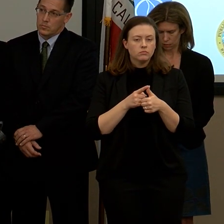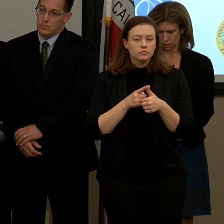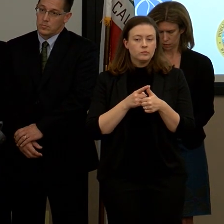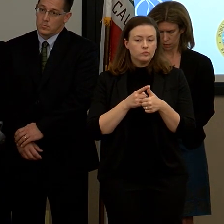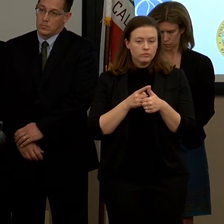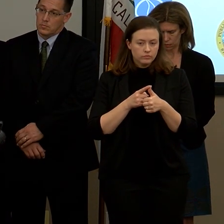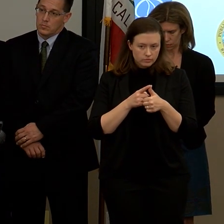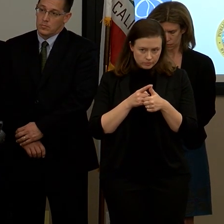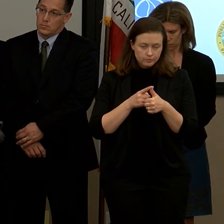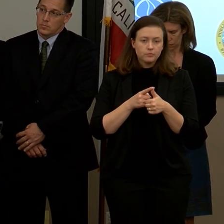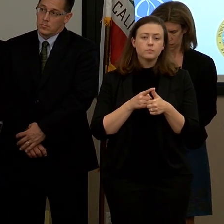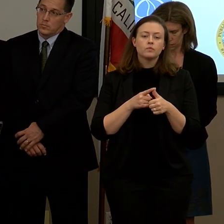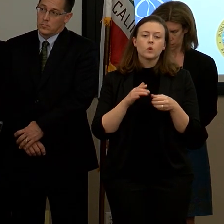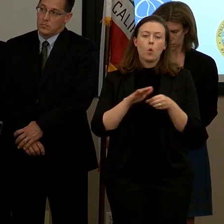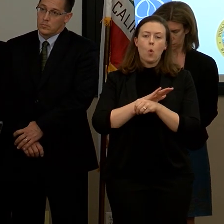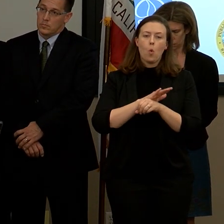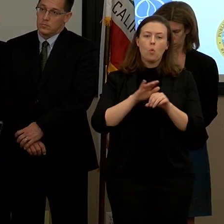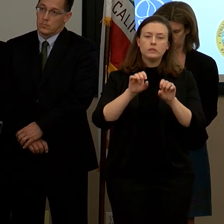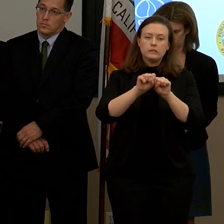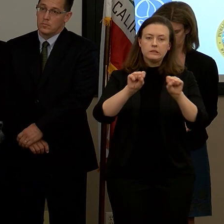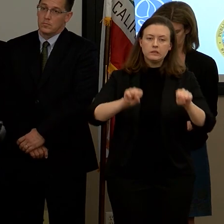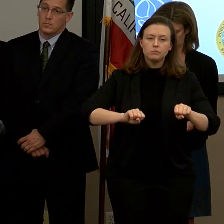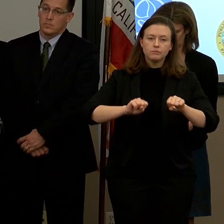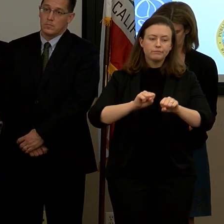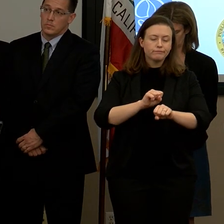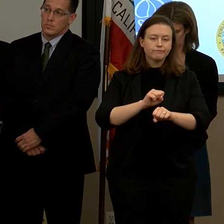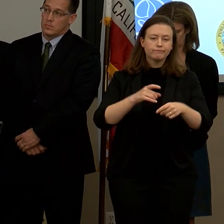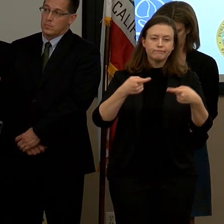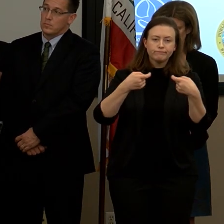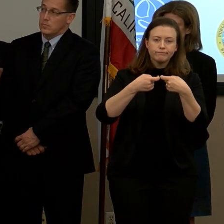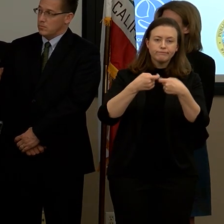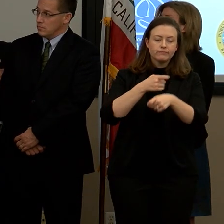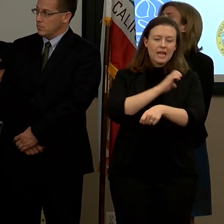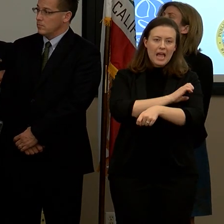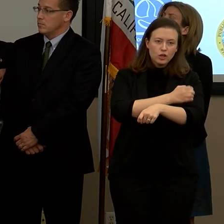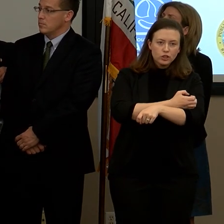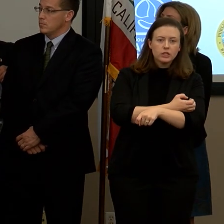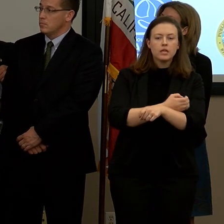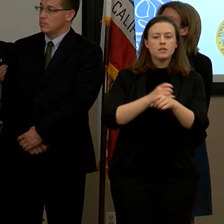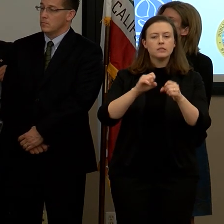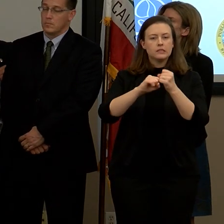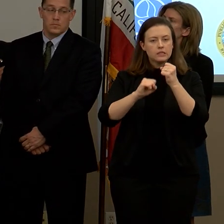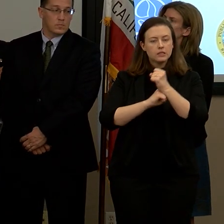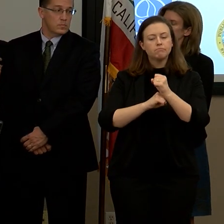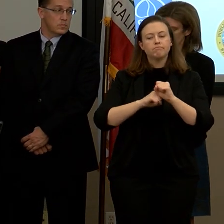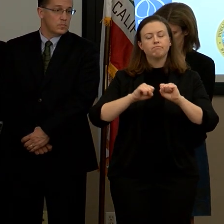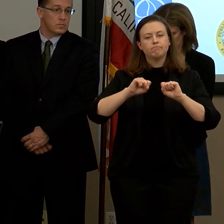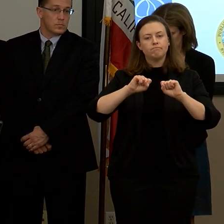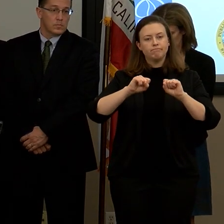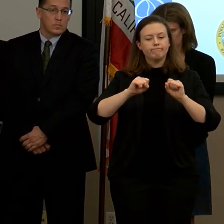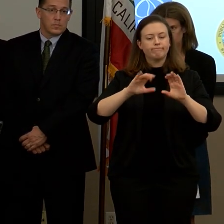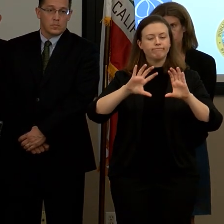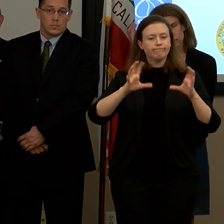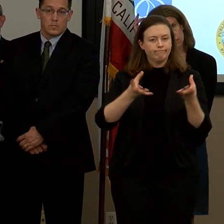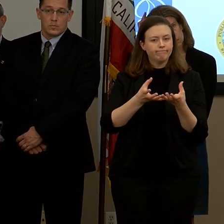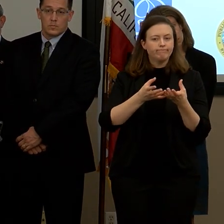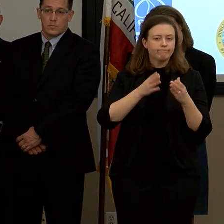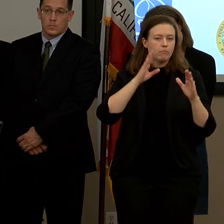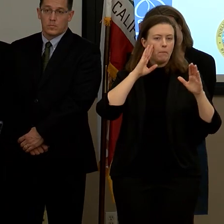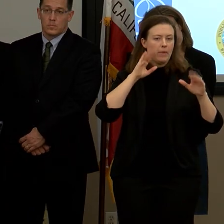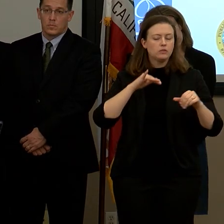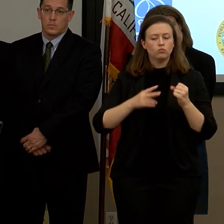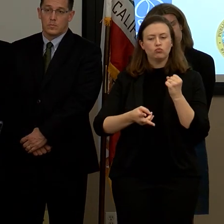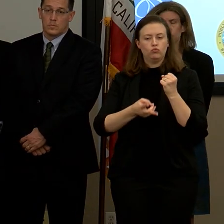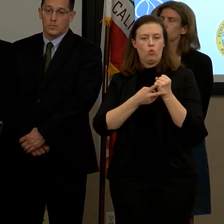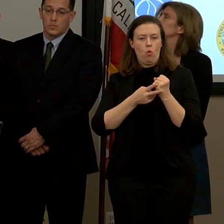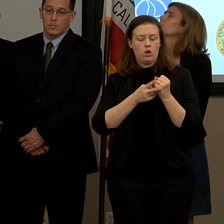the entire energy system in Southern California was built with the expectation of storage pretty much at the